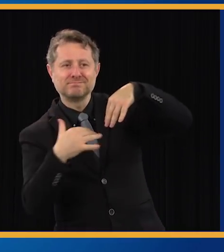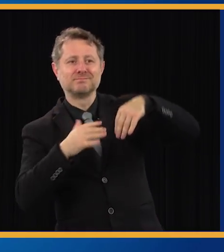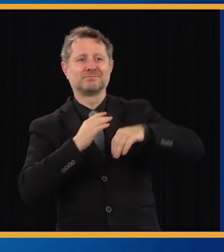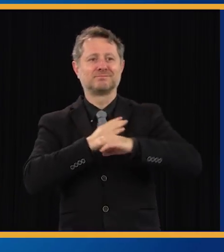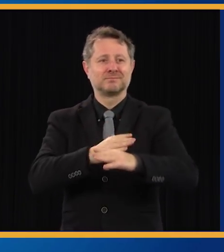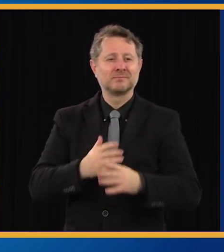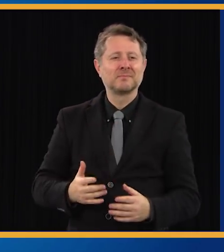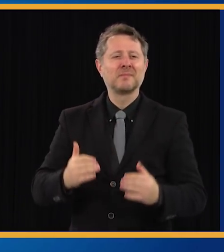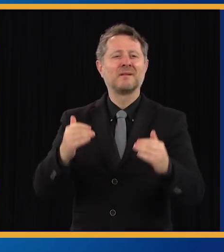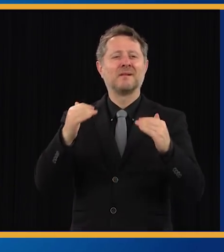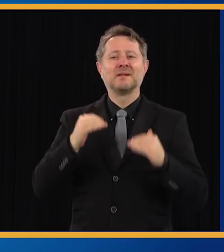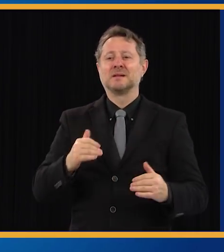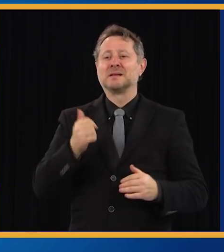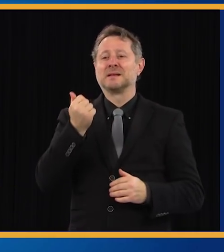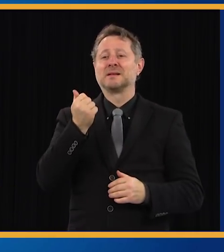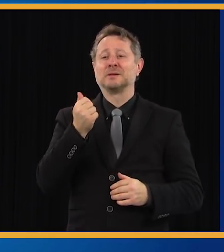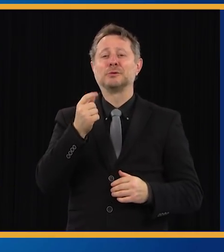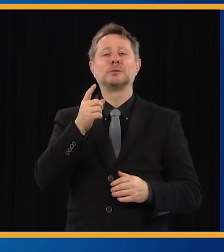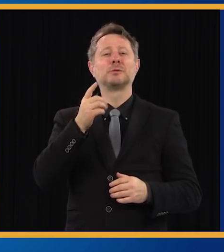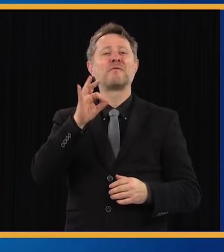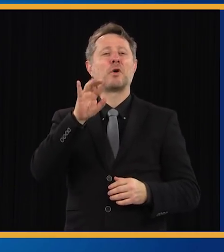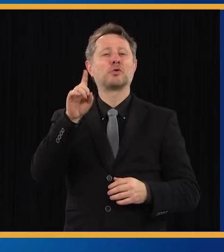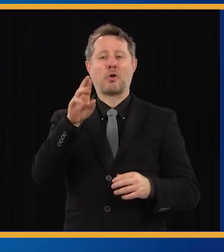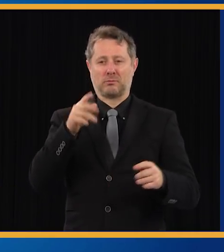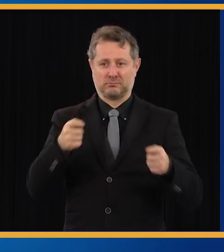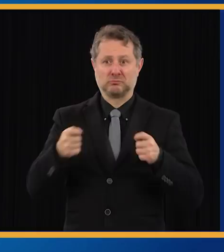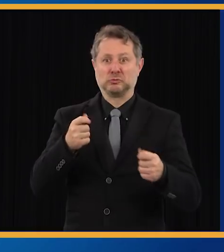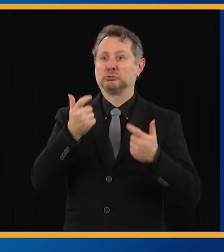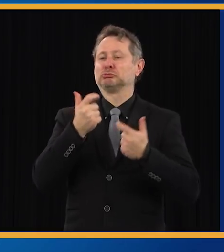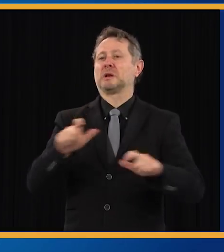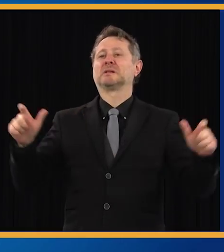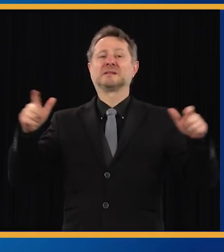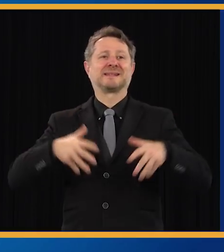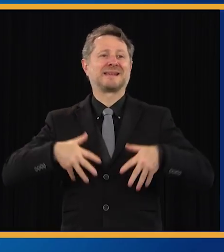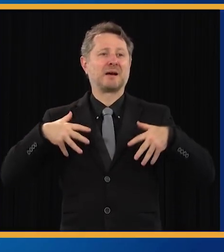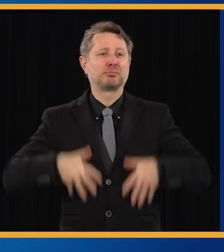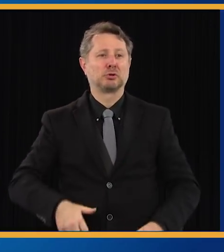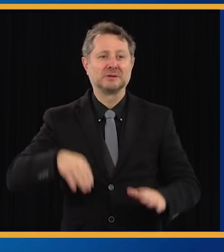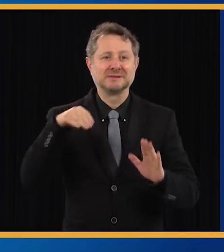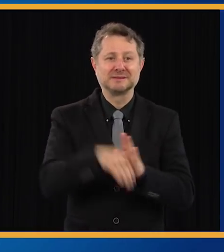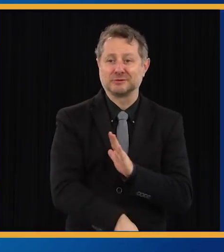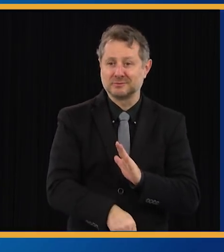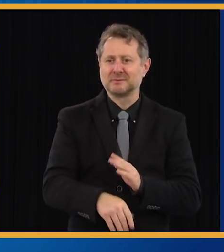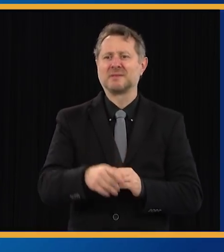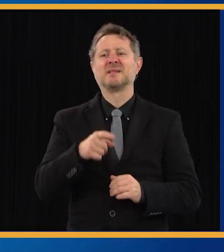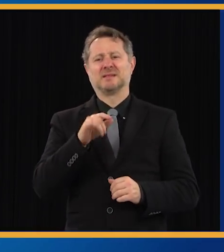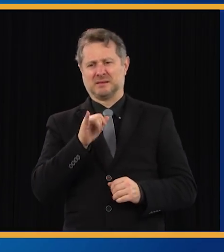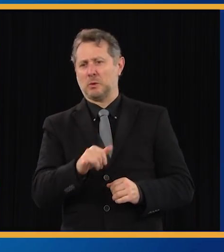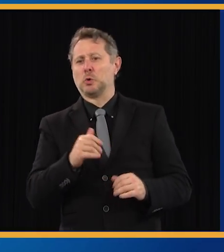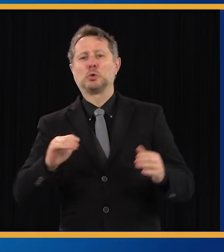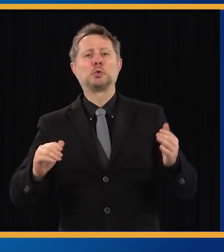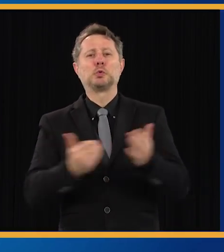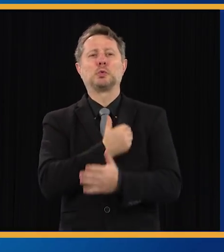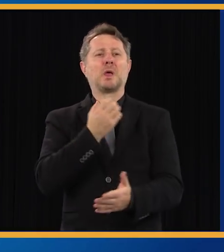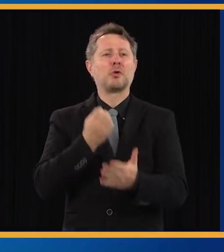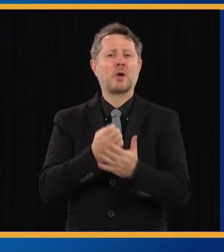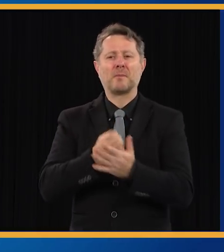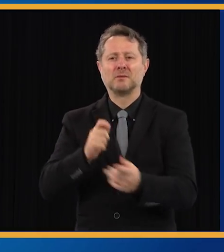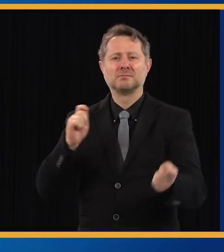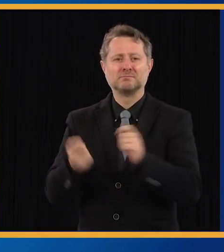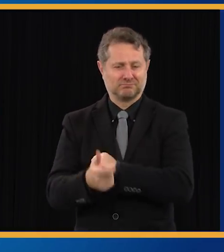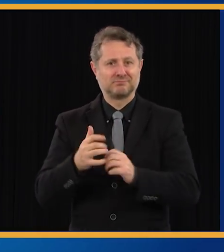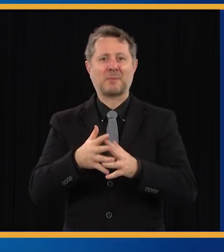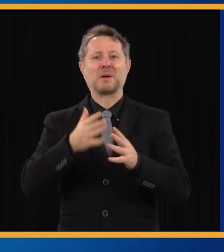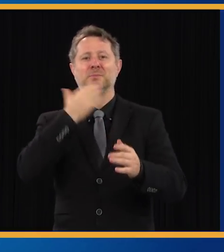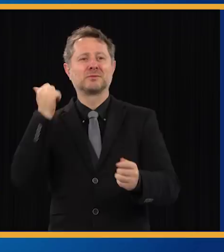Depression, FDR pivoted from that crisis to an entire new economic structure. We went